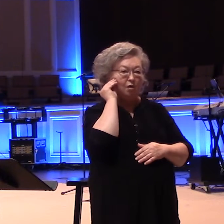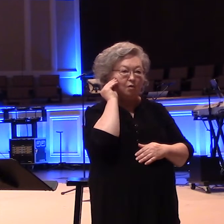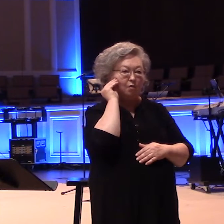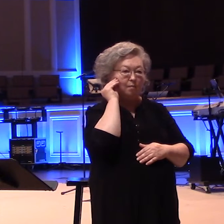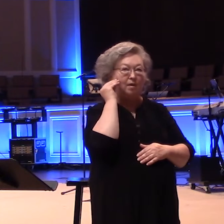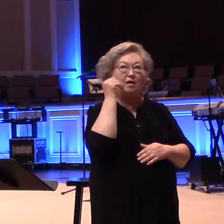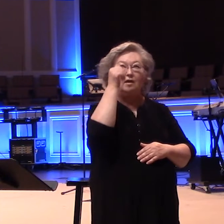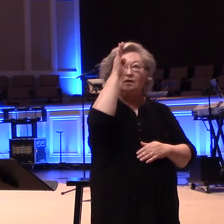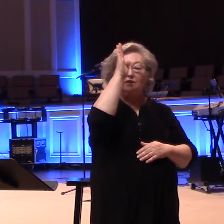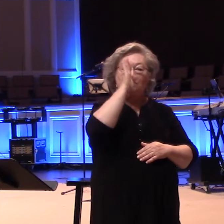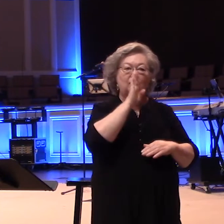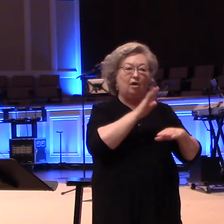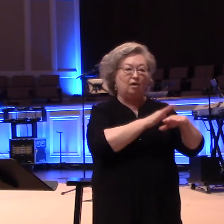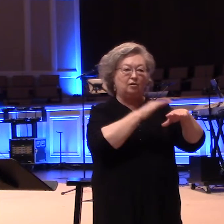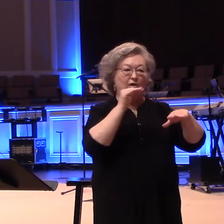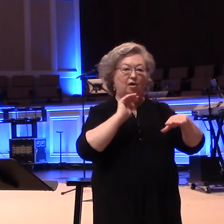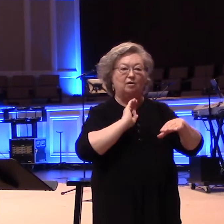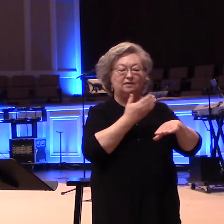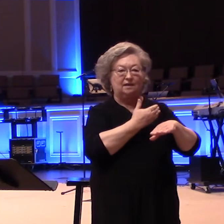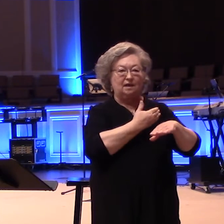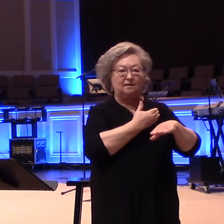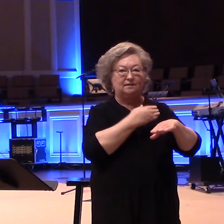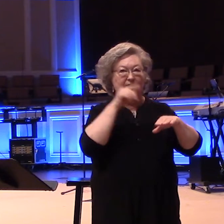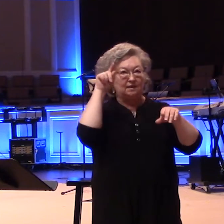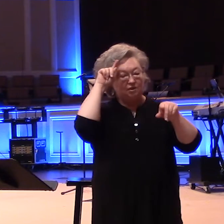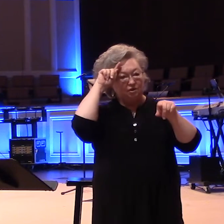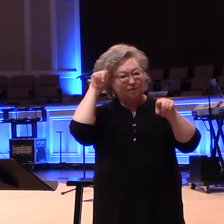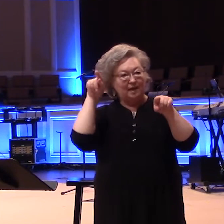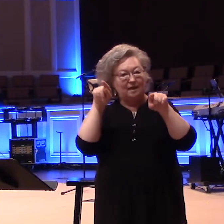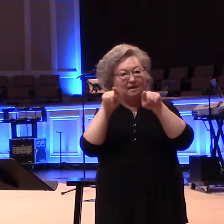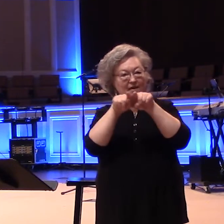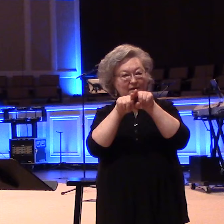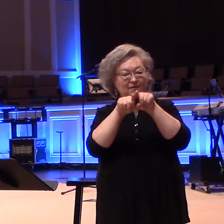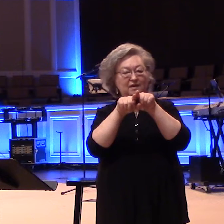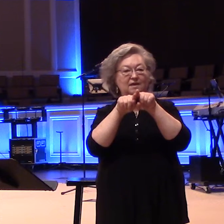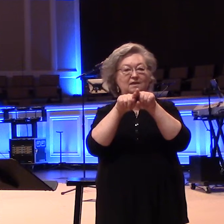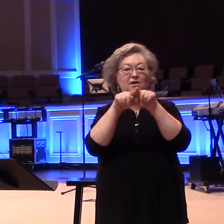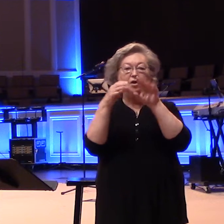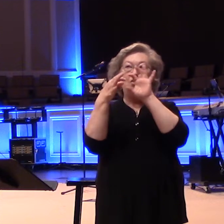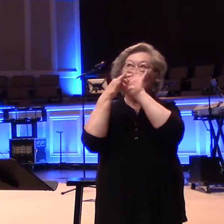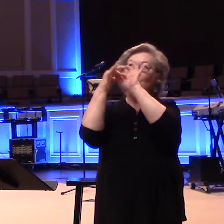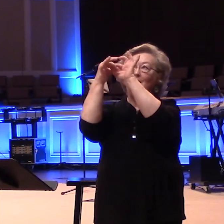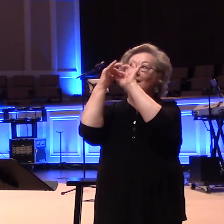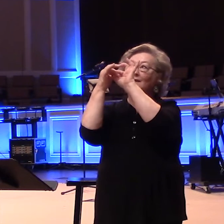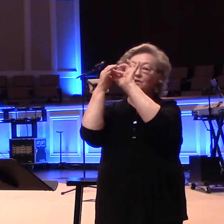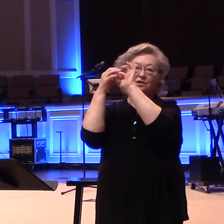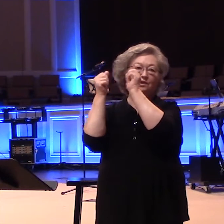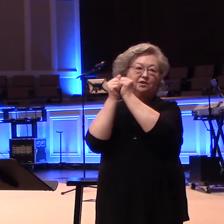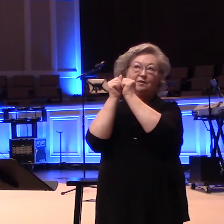us into covenant relationship with himself. I'll be your God, and you'll be my people.